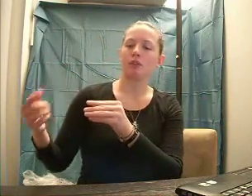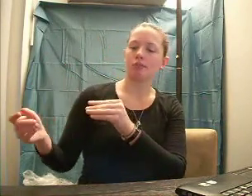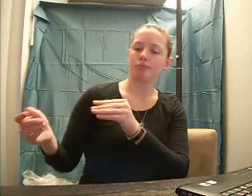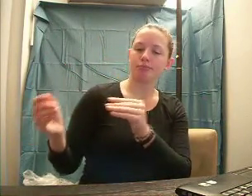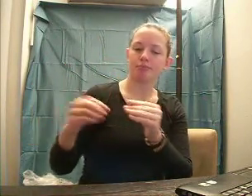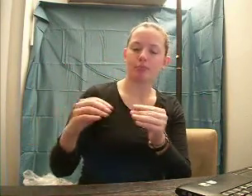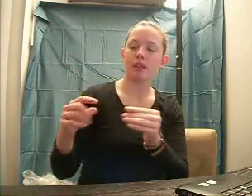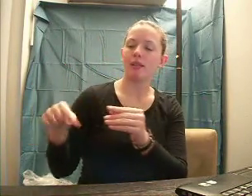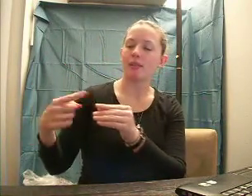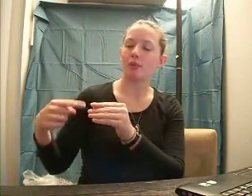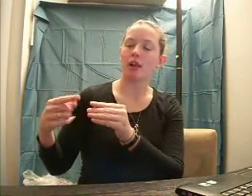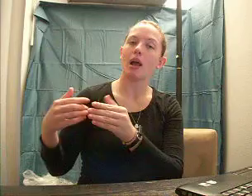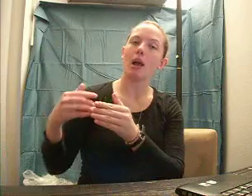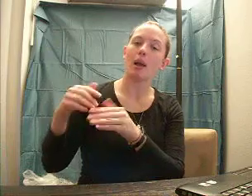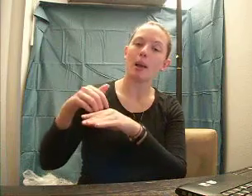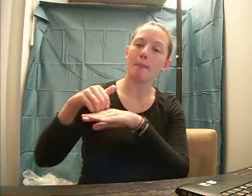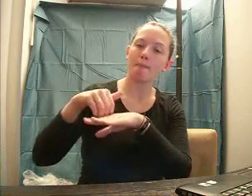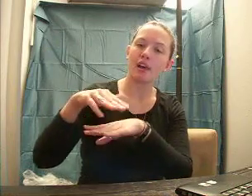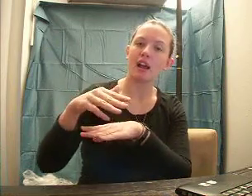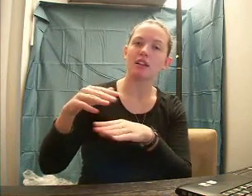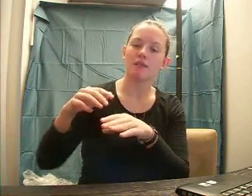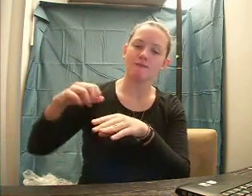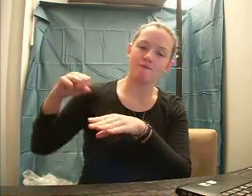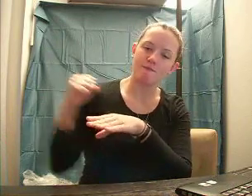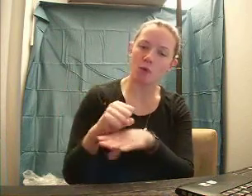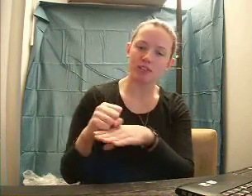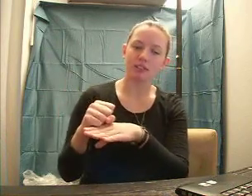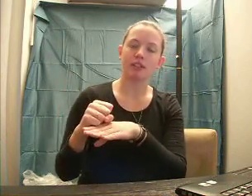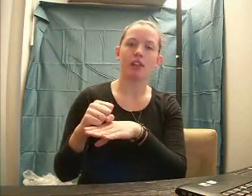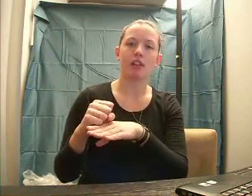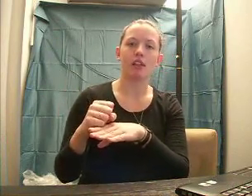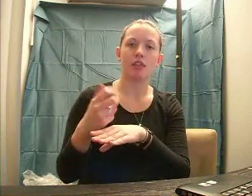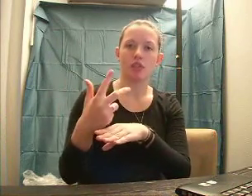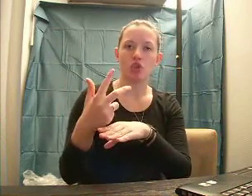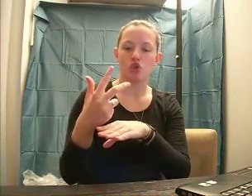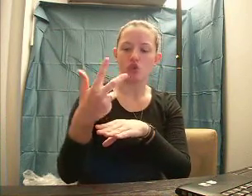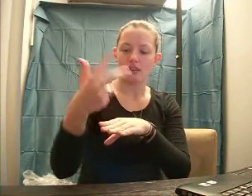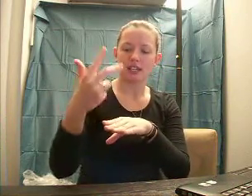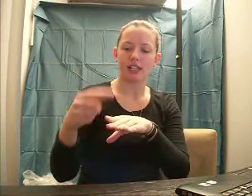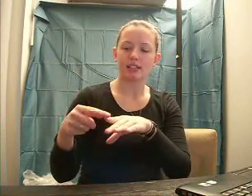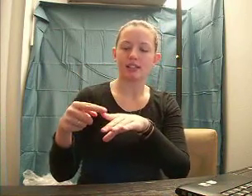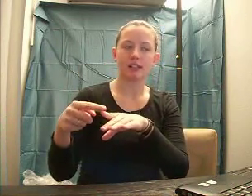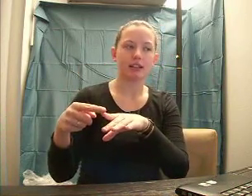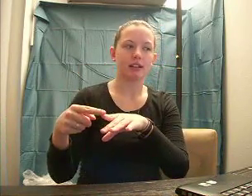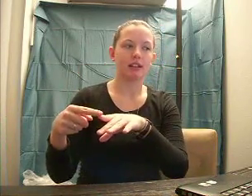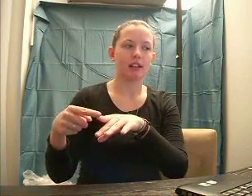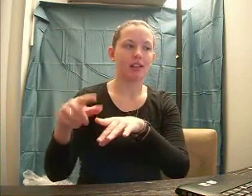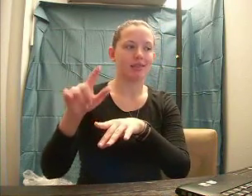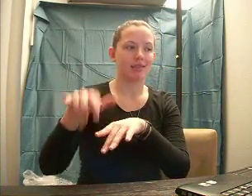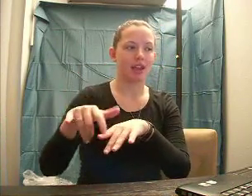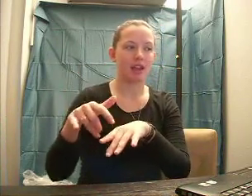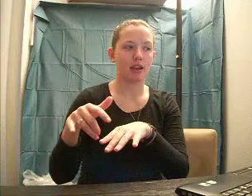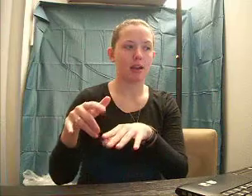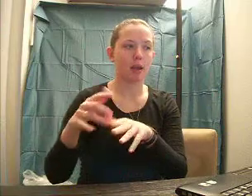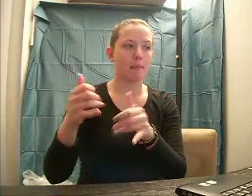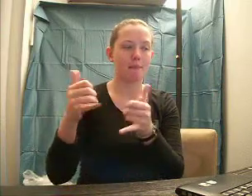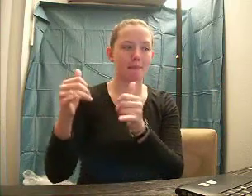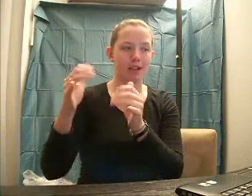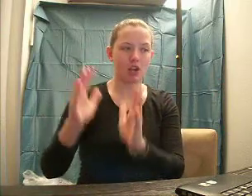to apply a force down to the player one's fingers for 3 seconds, and then it stops. And that's players being told, remember the experience of that force, and